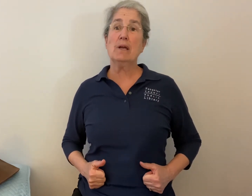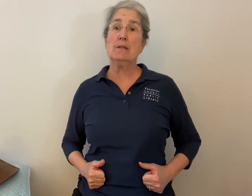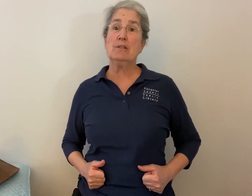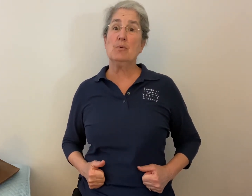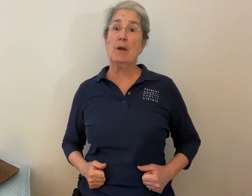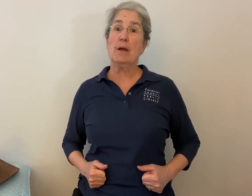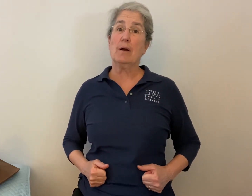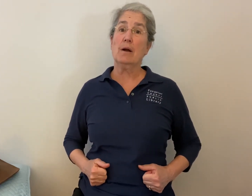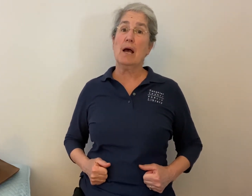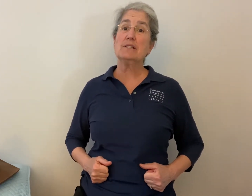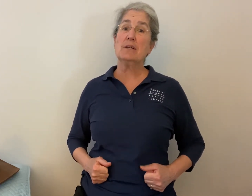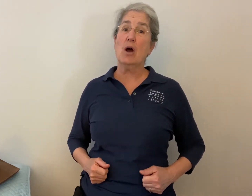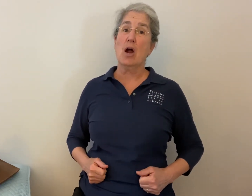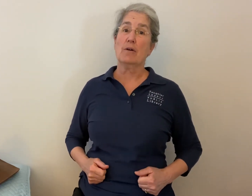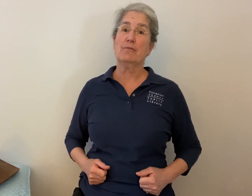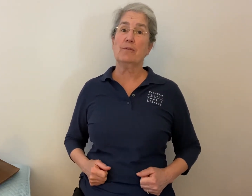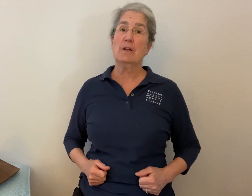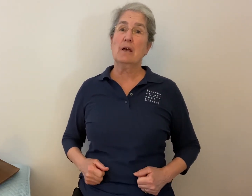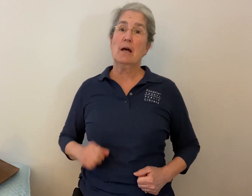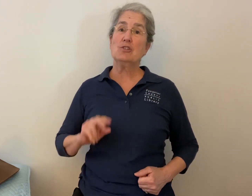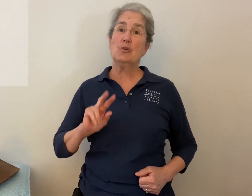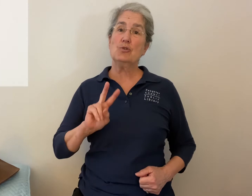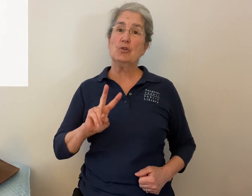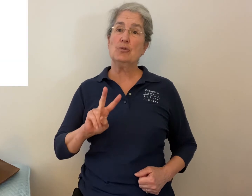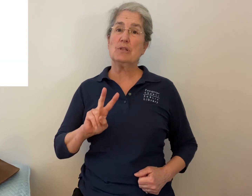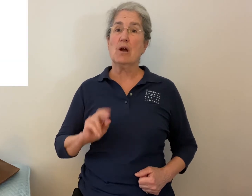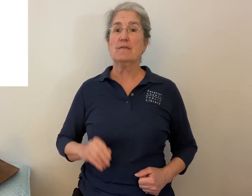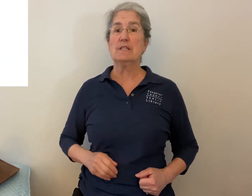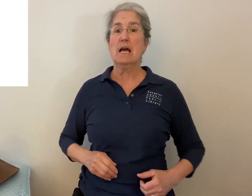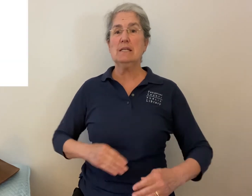need to wear a scarf. I'll show you two scarf signs.